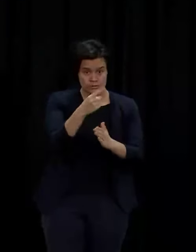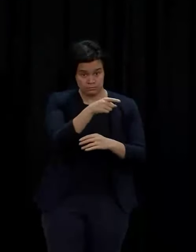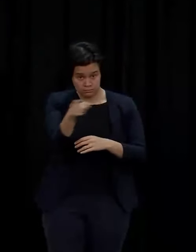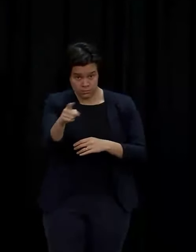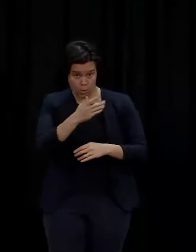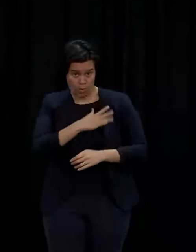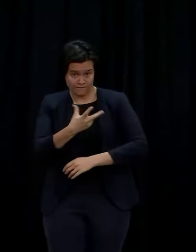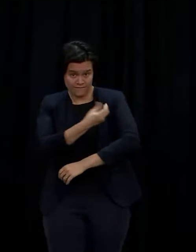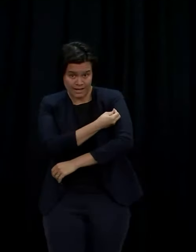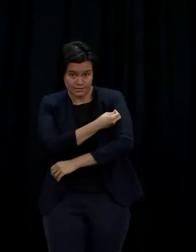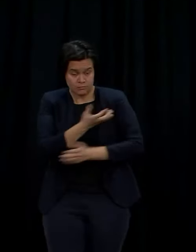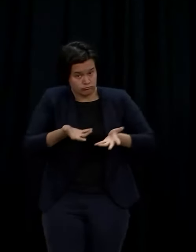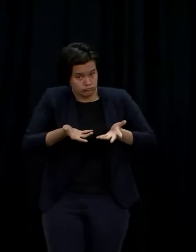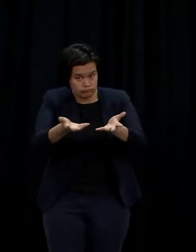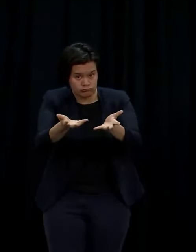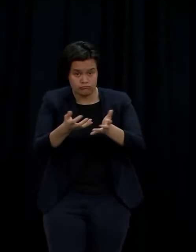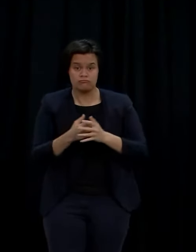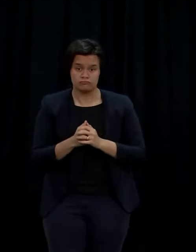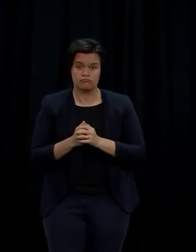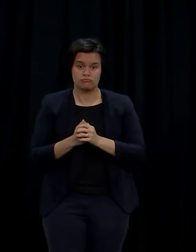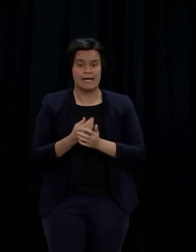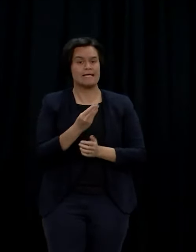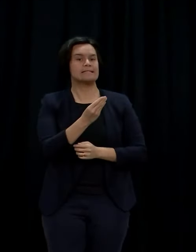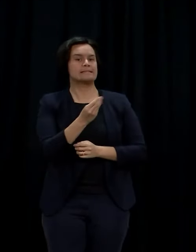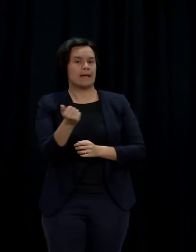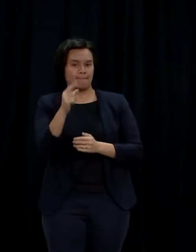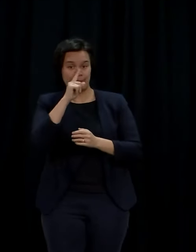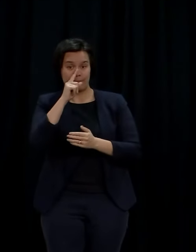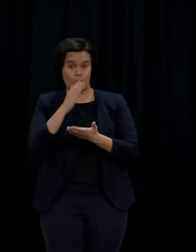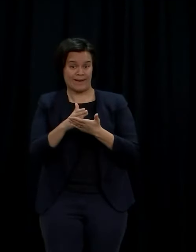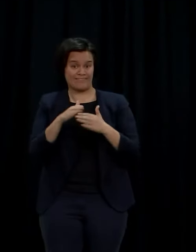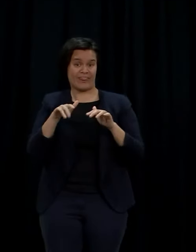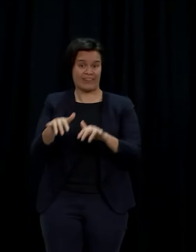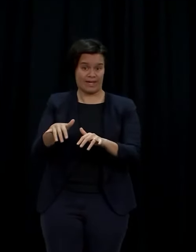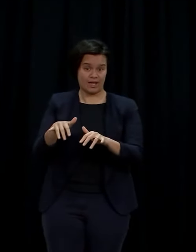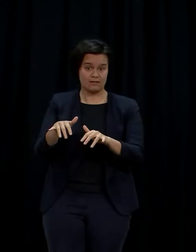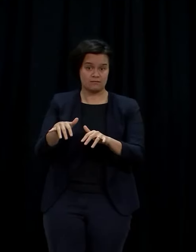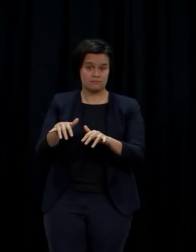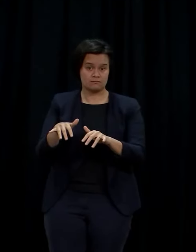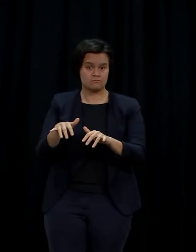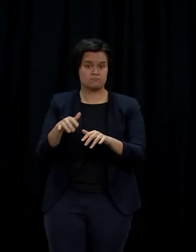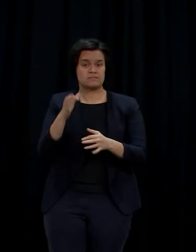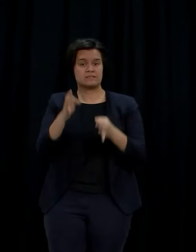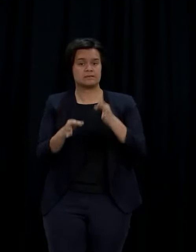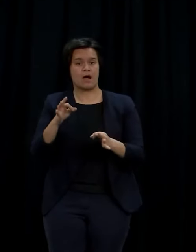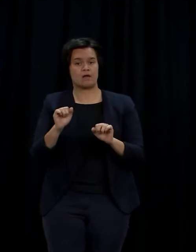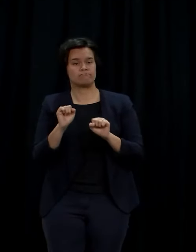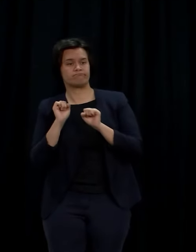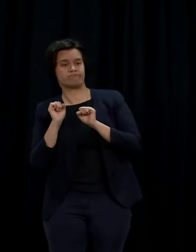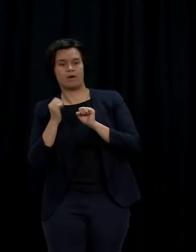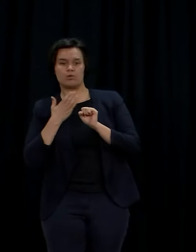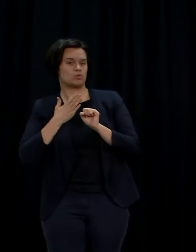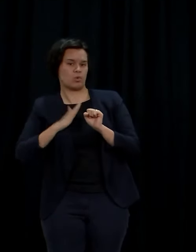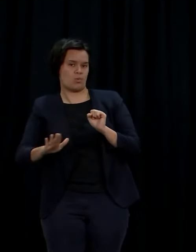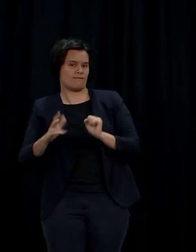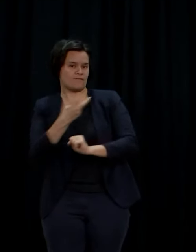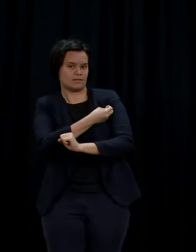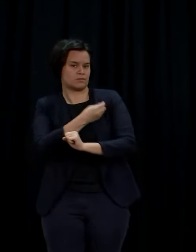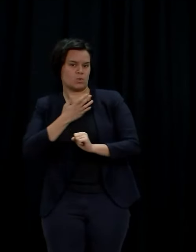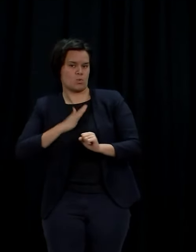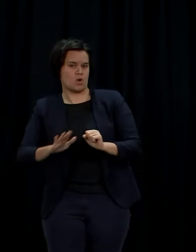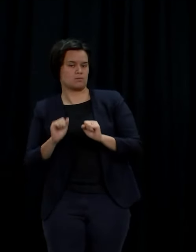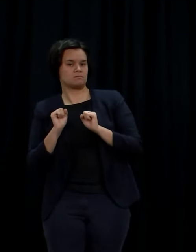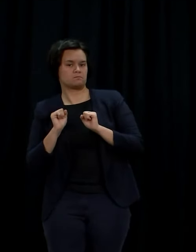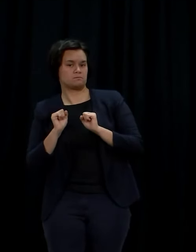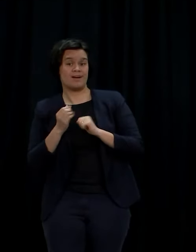residents vaccinated. Of course, some residents and or their whānau may decide not to be vaccinated, which they can do, and some, particularly who may be